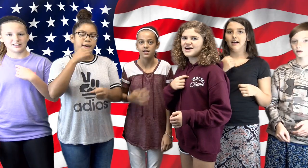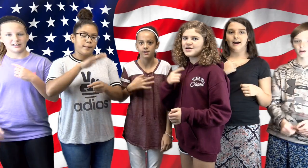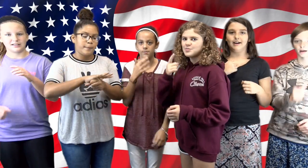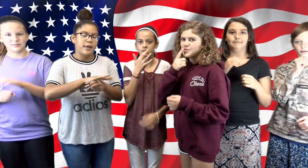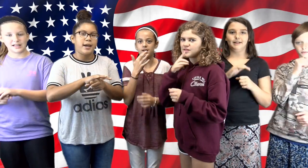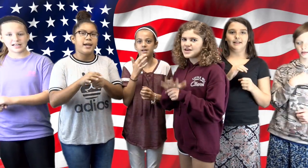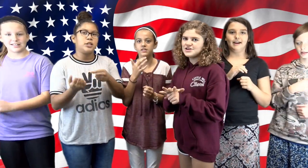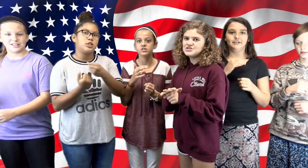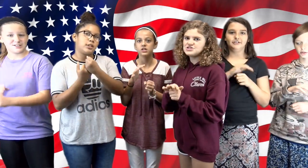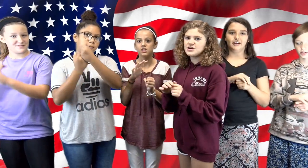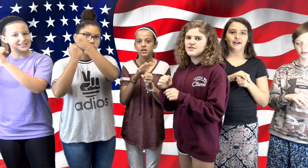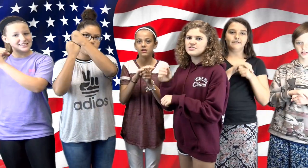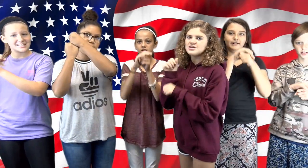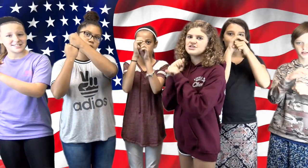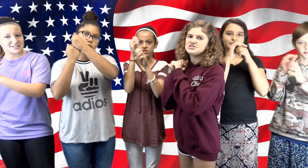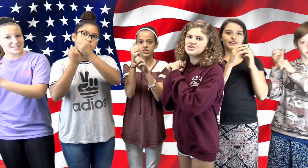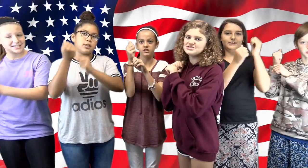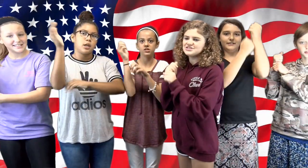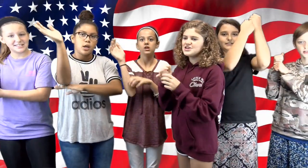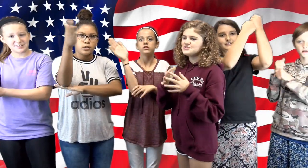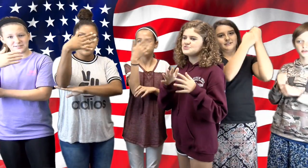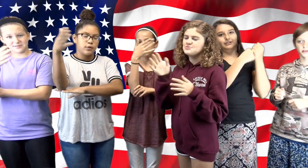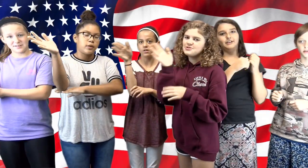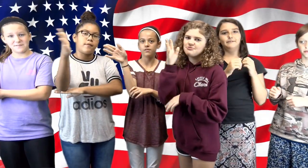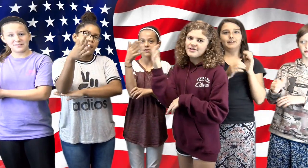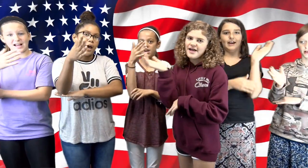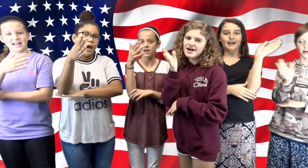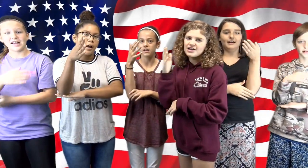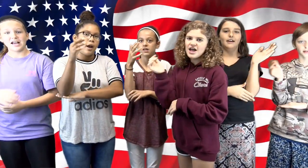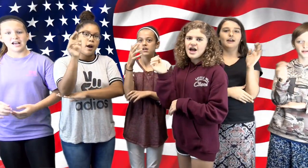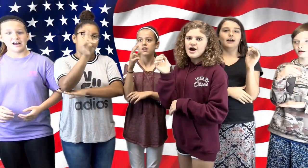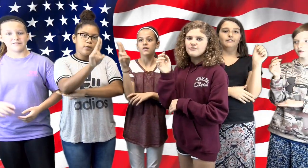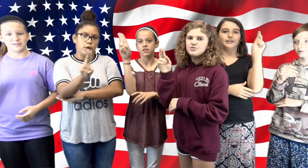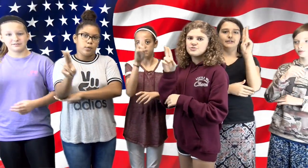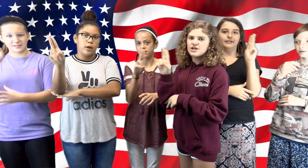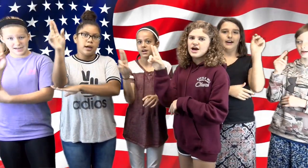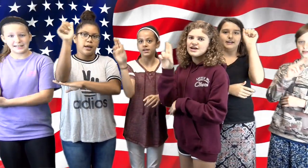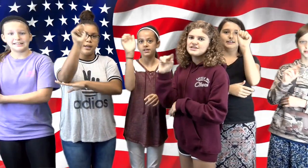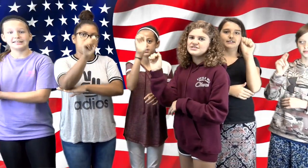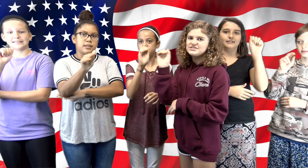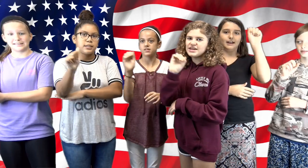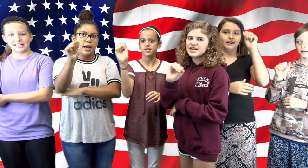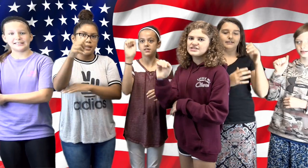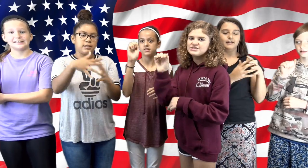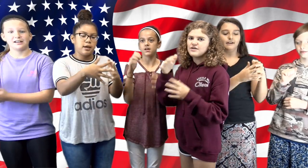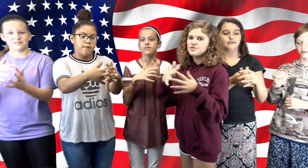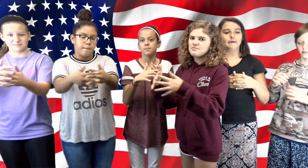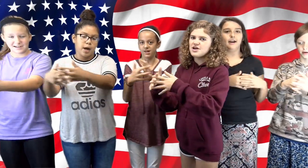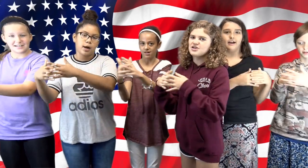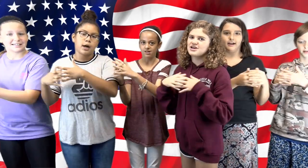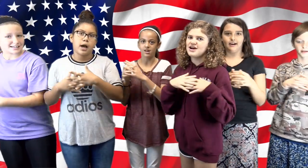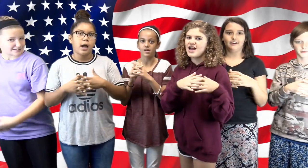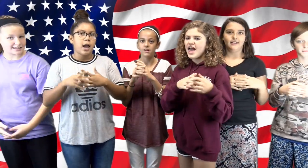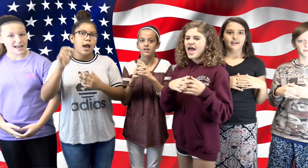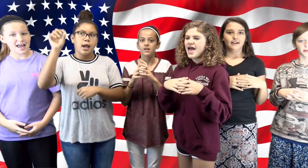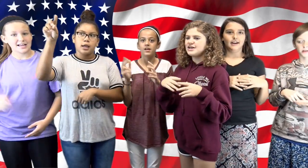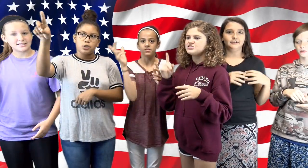I pledge allegiance to the flag of the United States of America and to